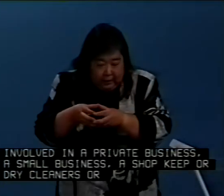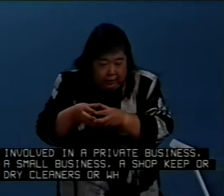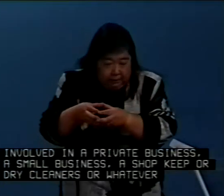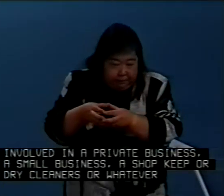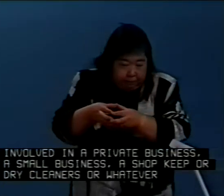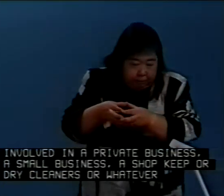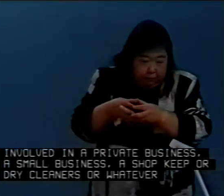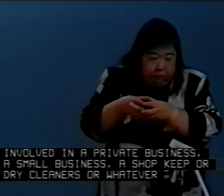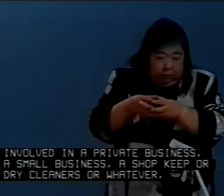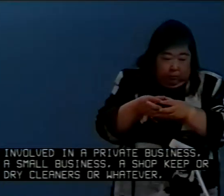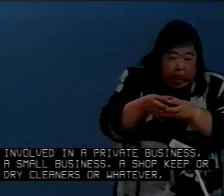in.